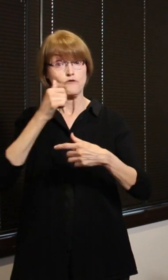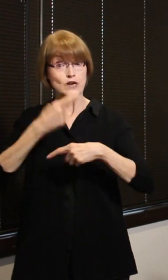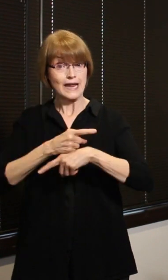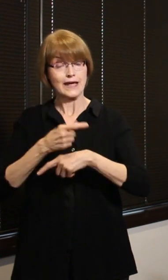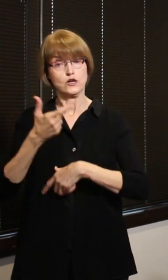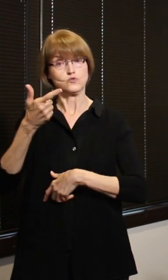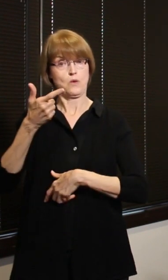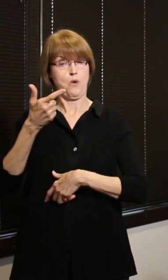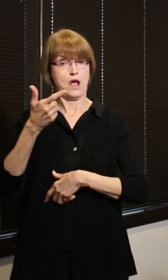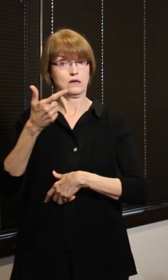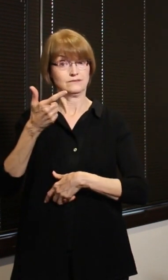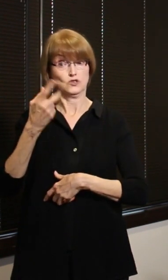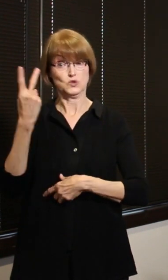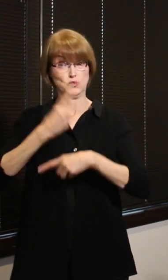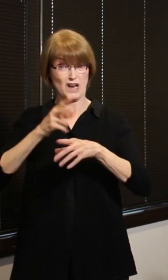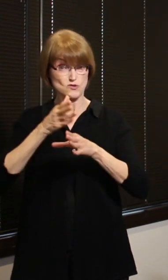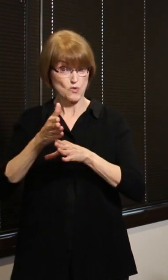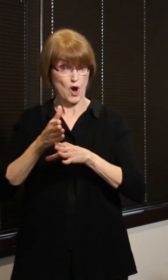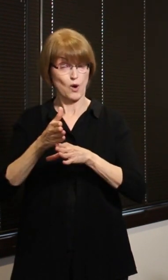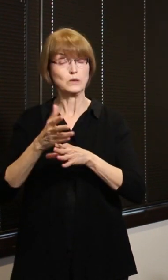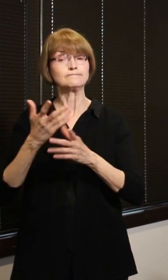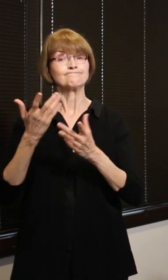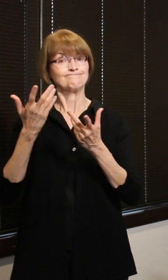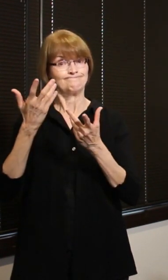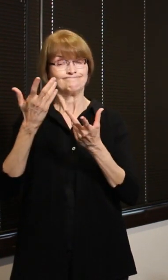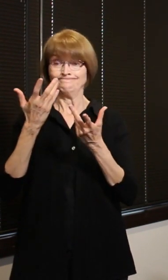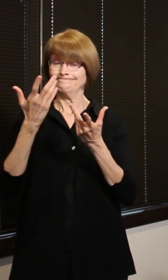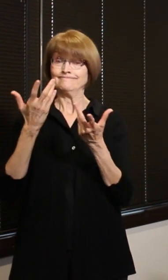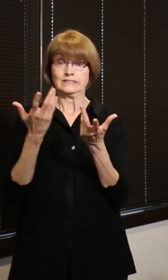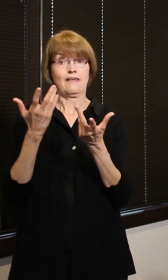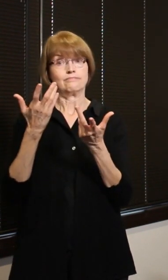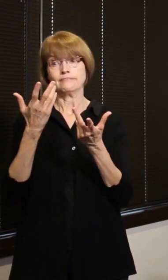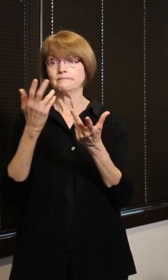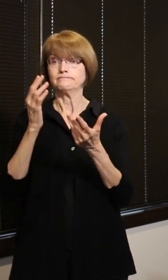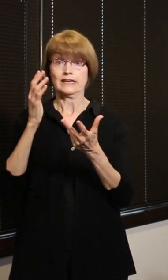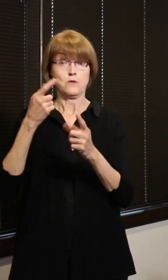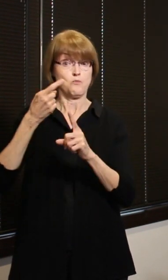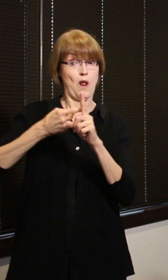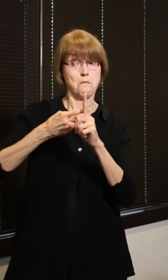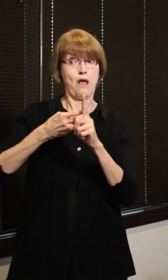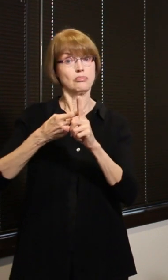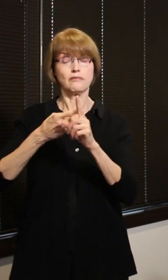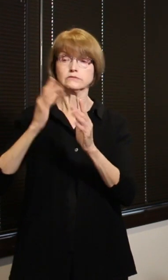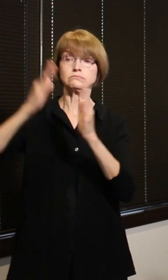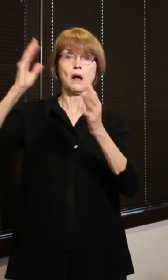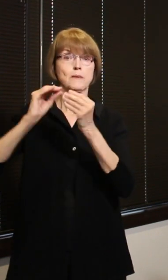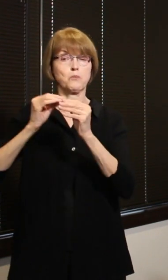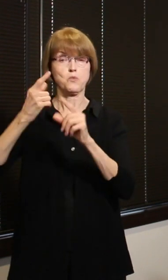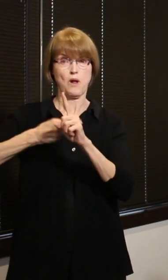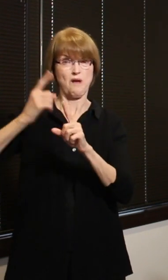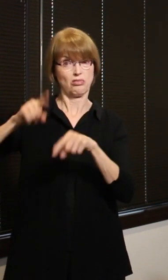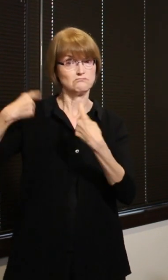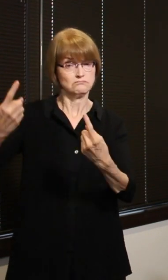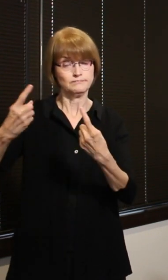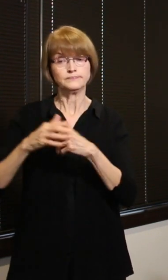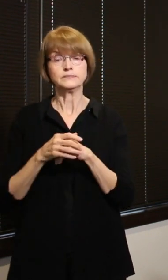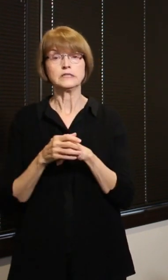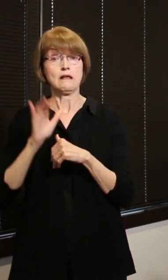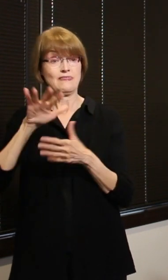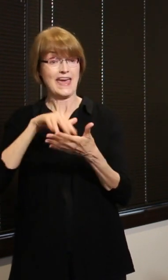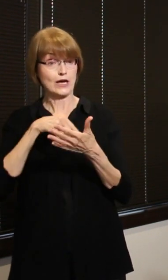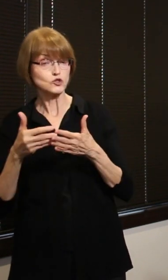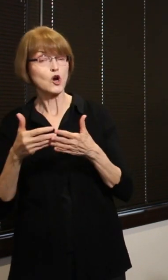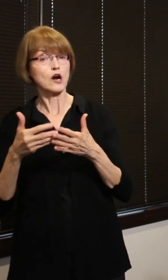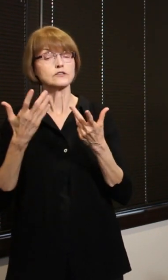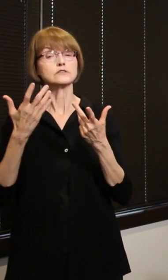a row, which, as we've remarked before, that's the highest that it's been in a month. And again, this chart looks at hospital admissions